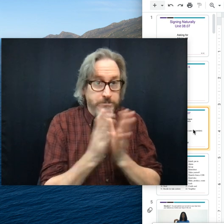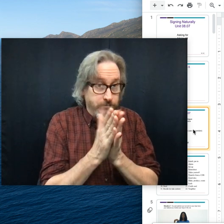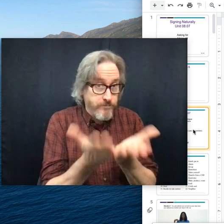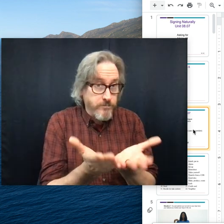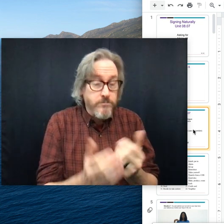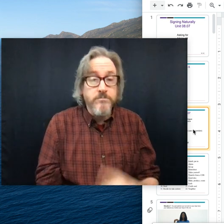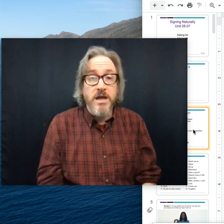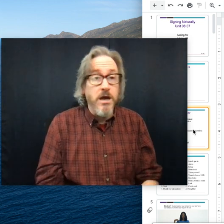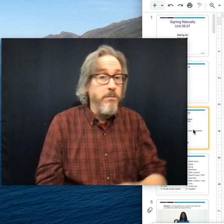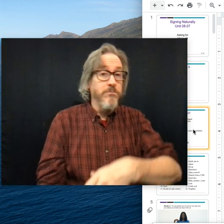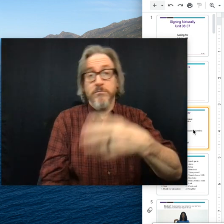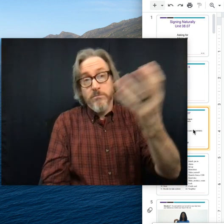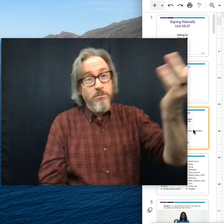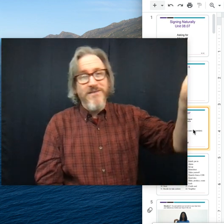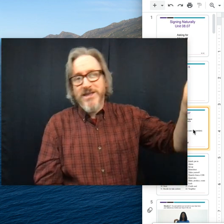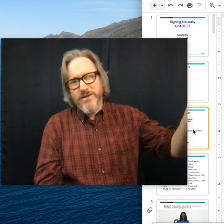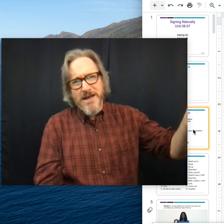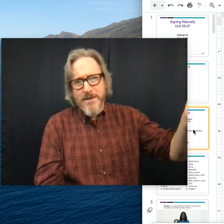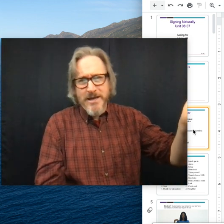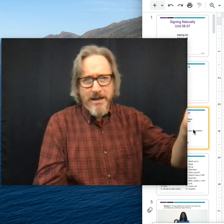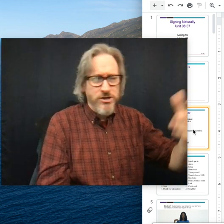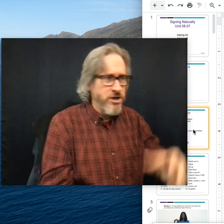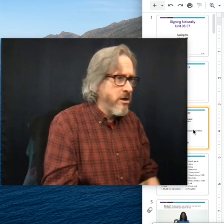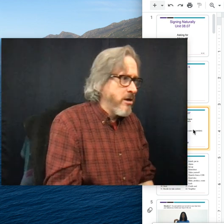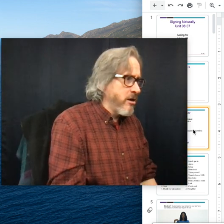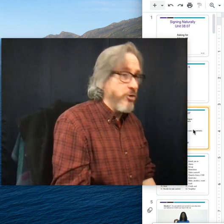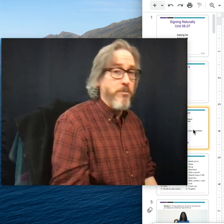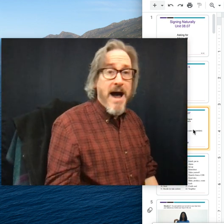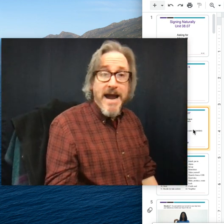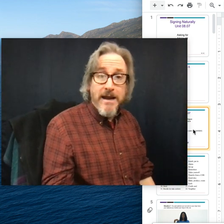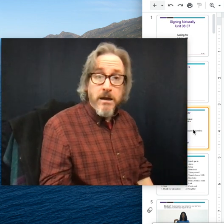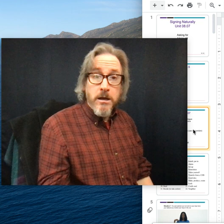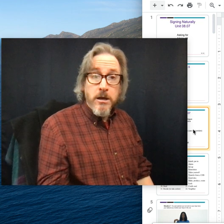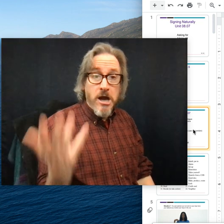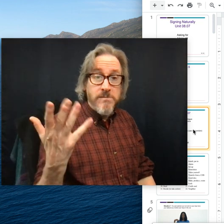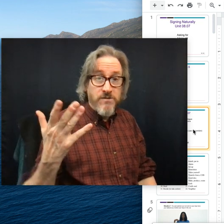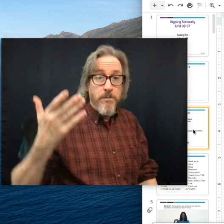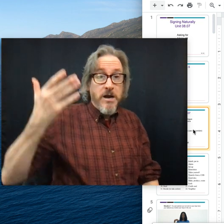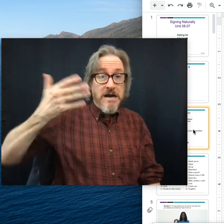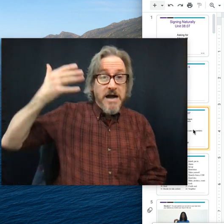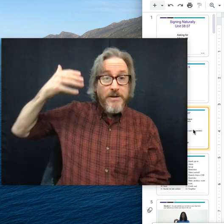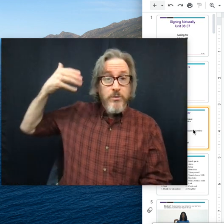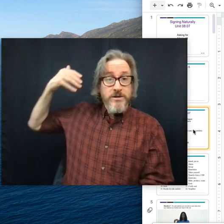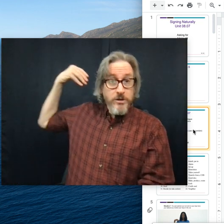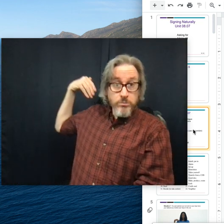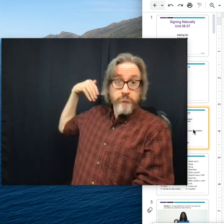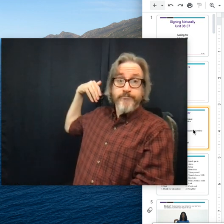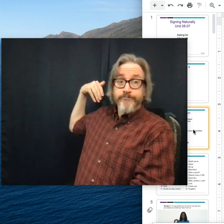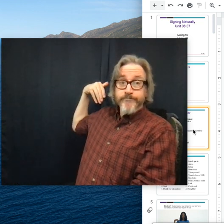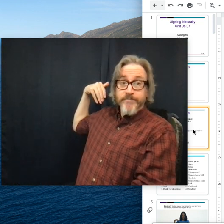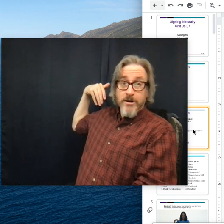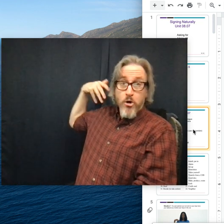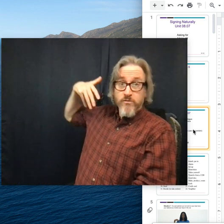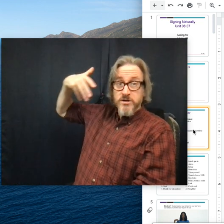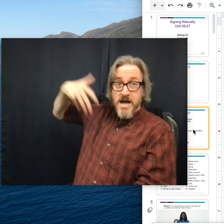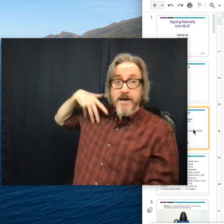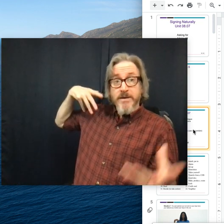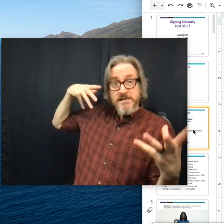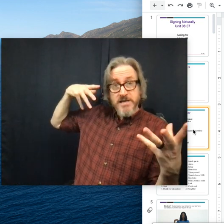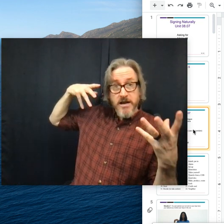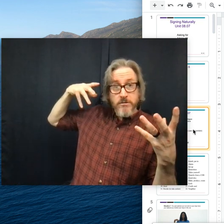together. We have that all the time in English. Goodbye comes from God be with you. And